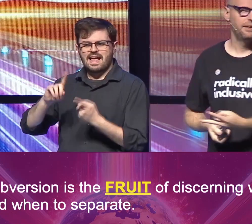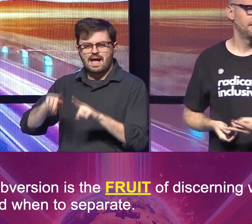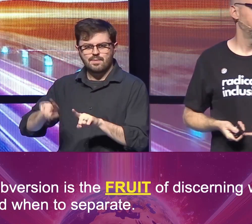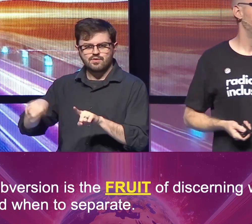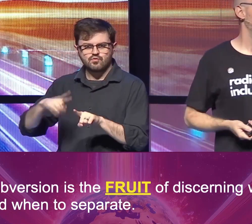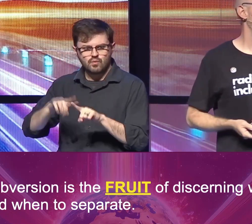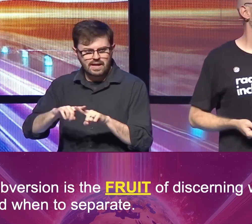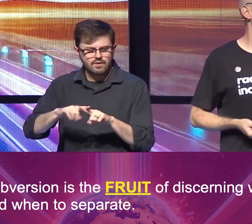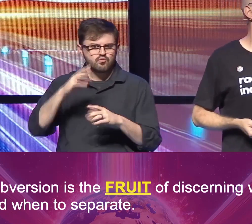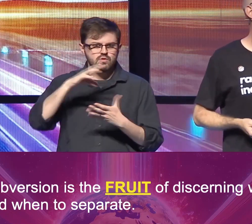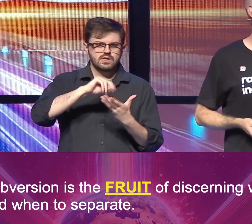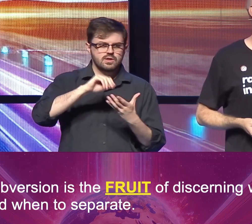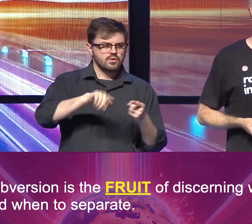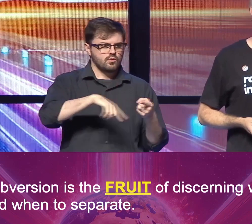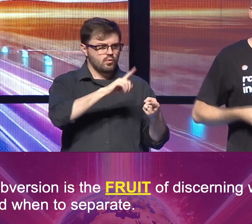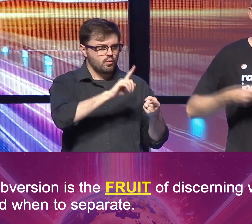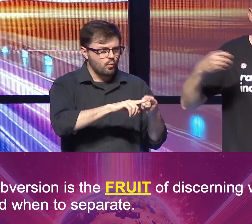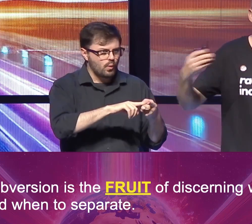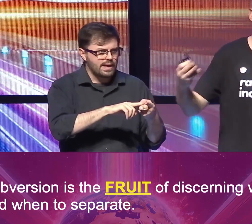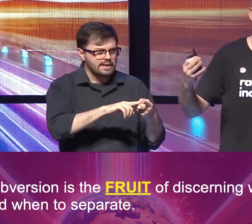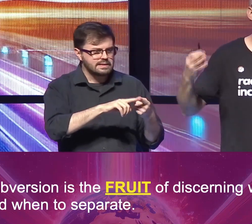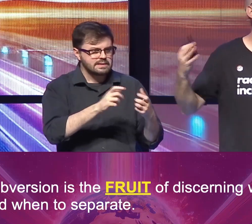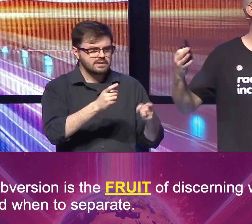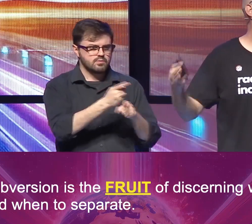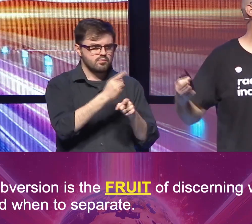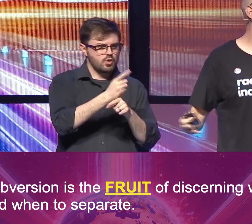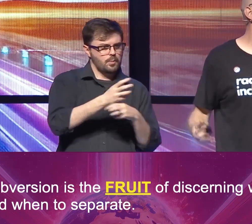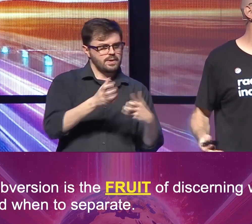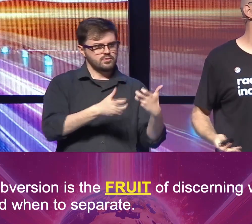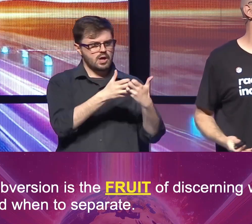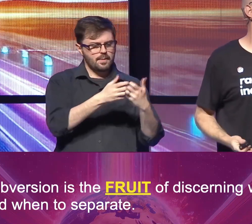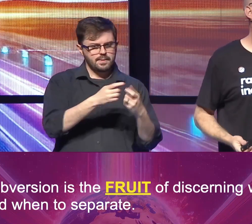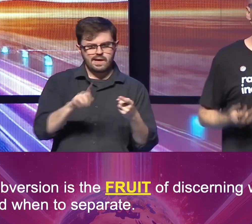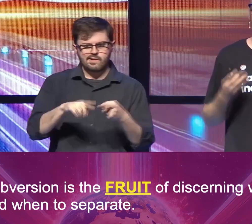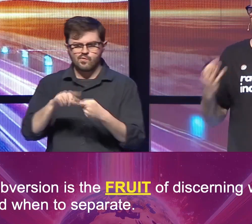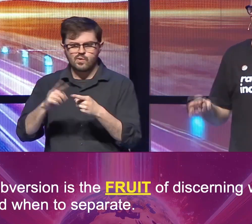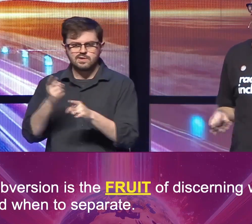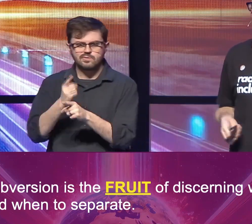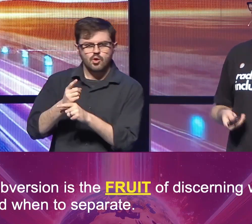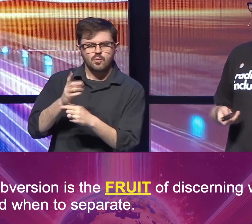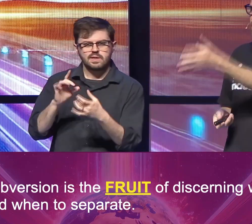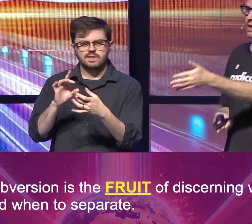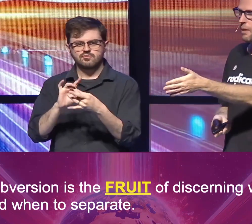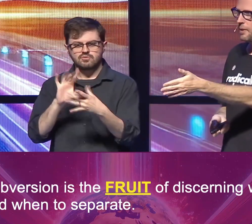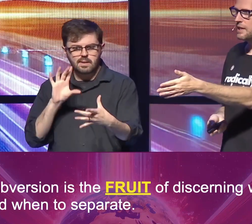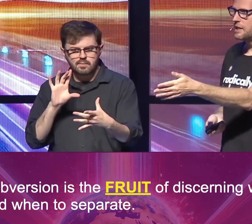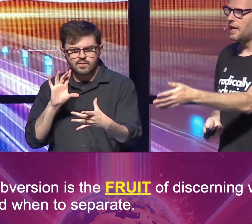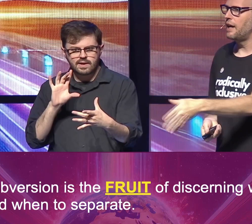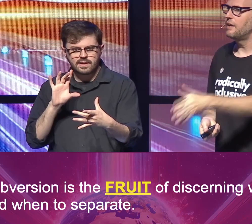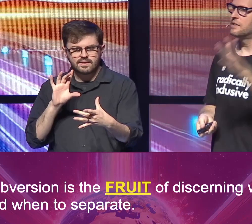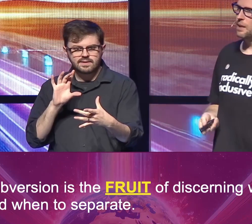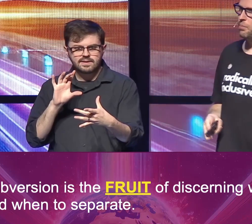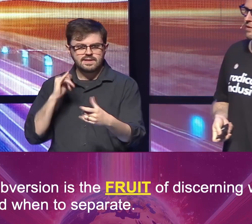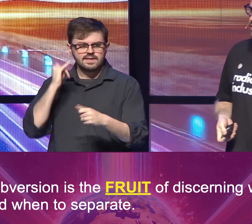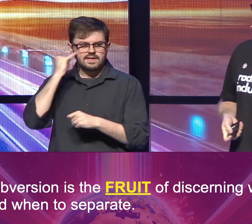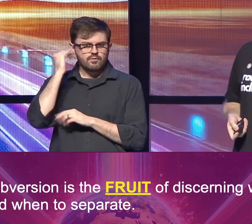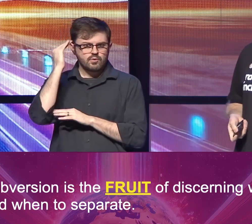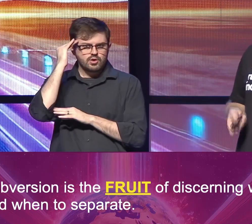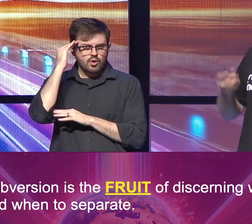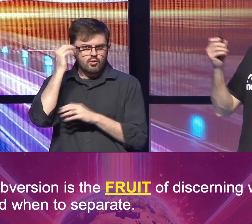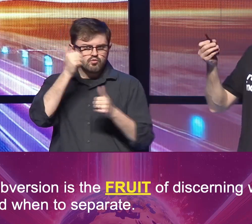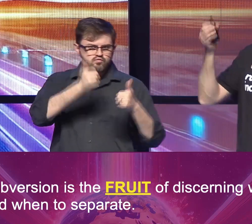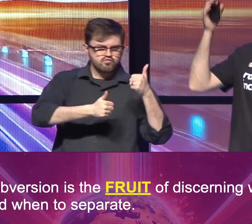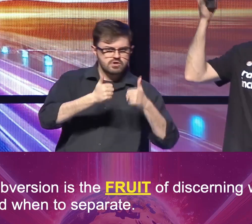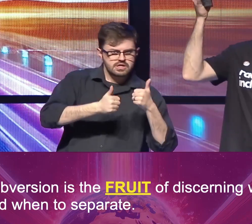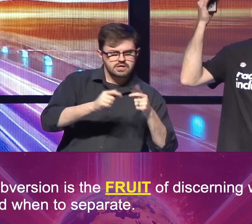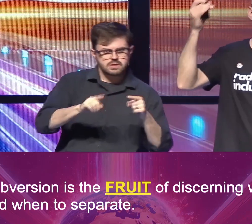separate. We will naturally be subversive people when we learn, don't accommodate to that, separate from that. But when